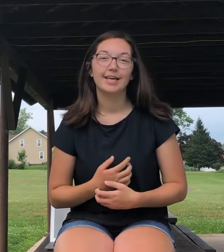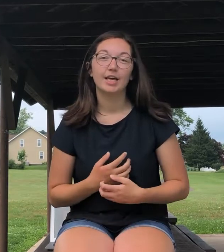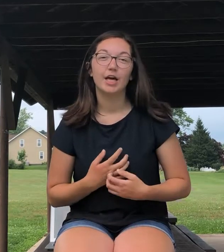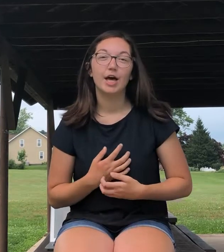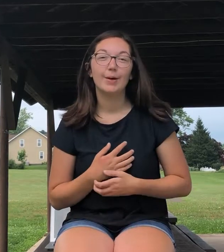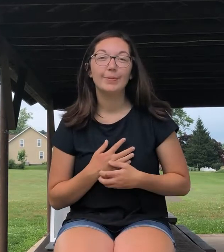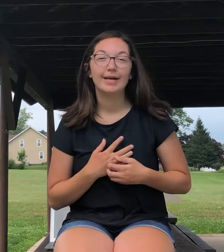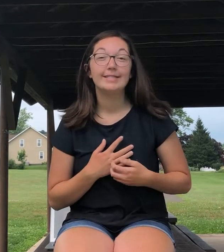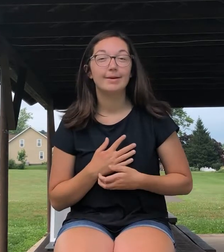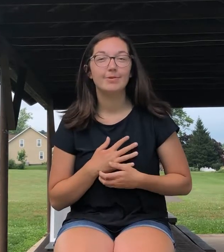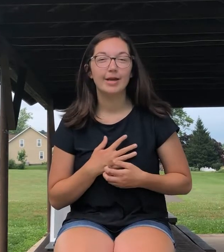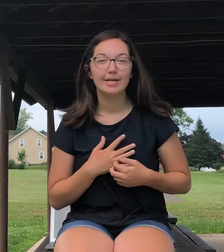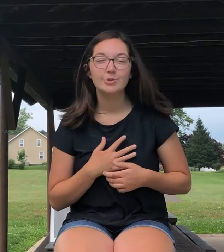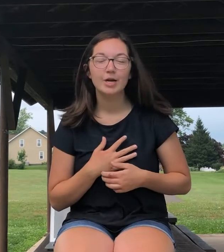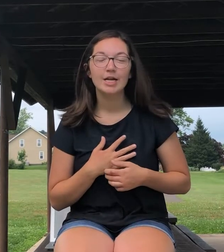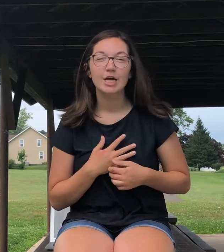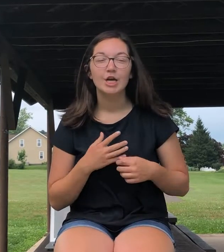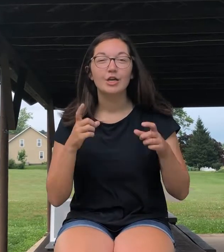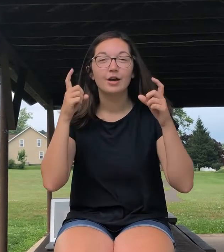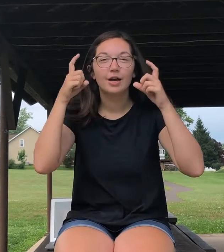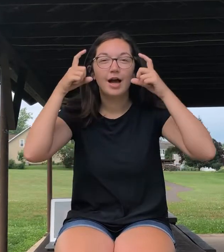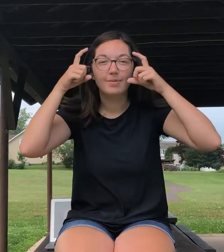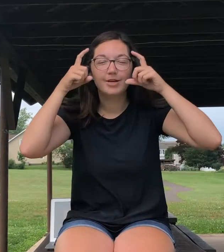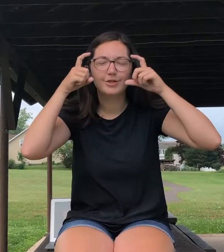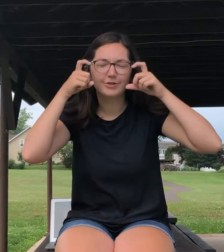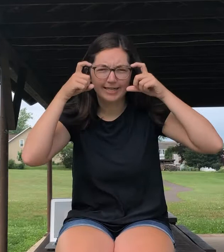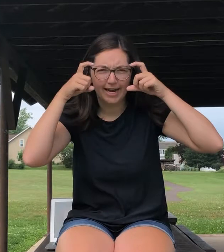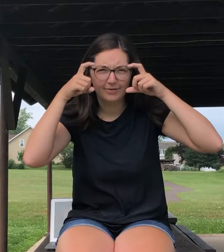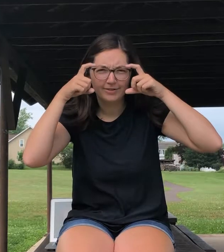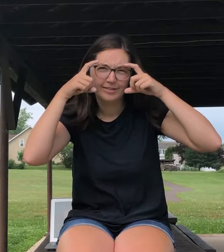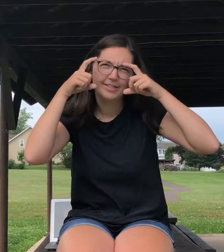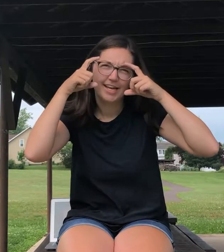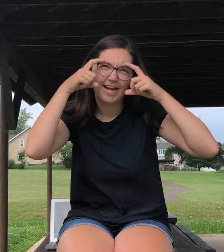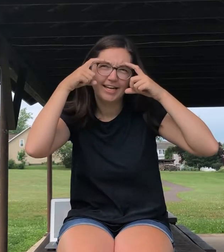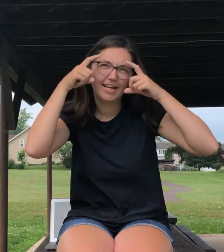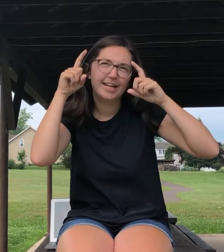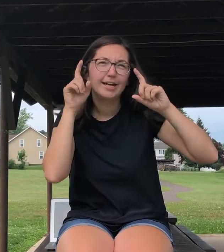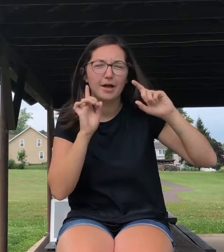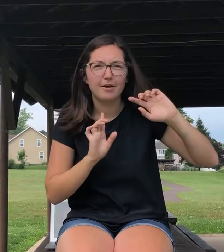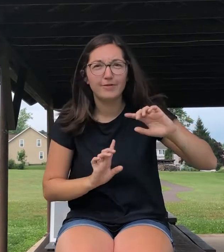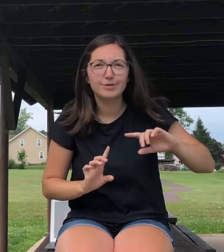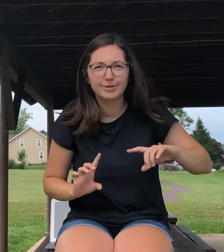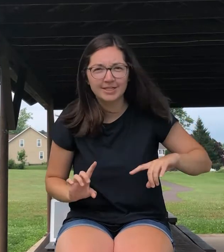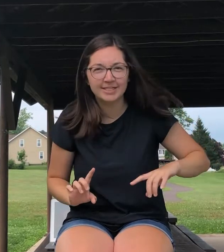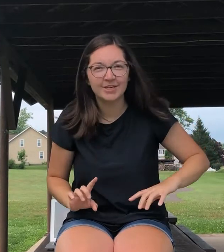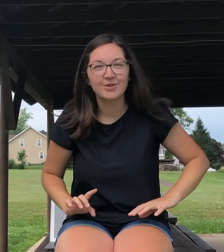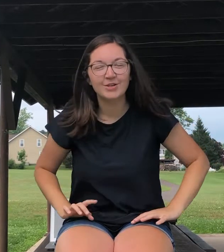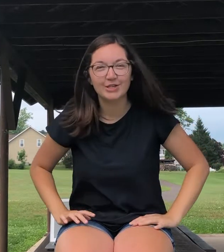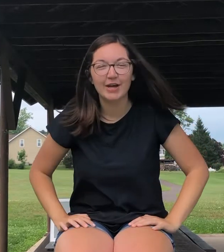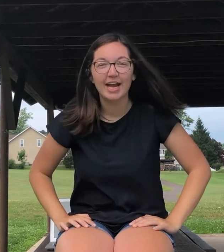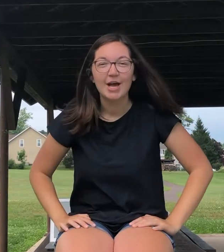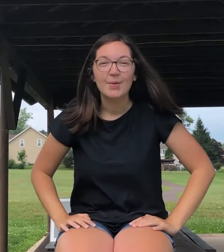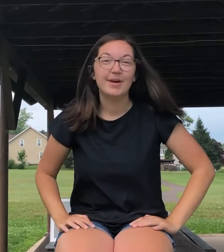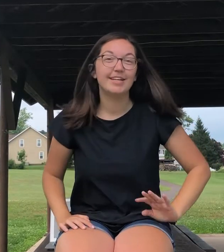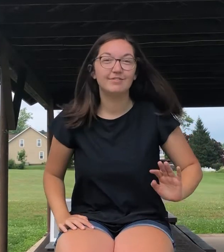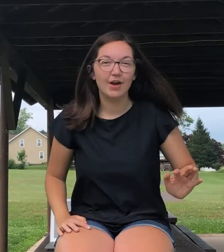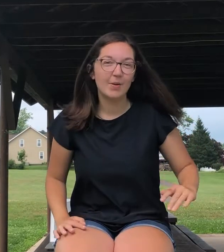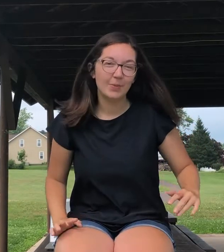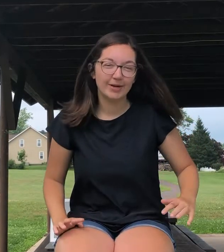like a WH word, your eyebrows go down, and it kind of feels really silly when you do it, but it's very important